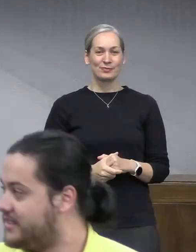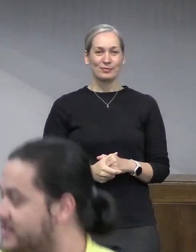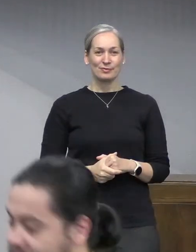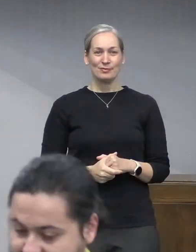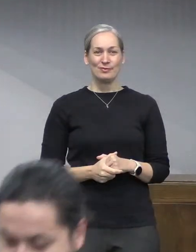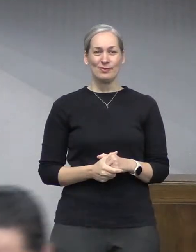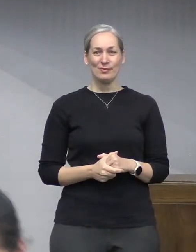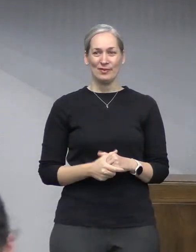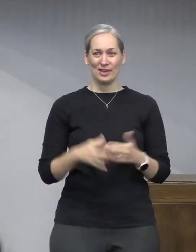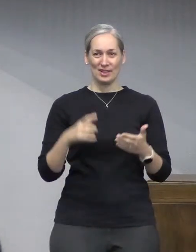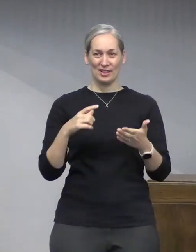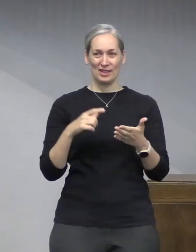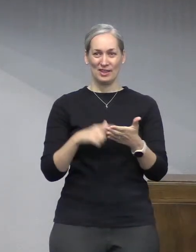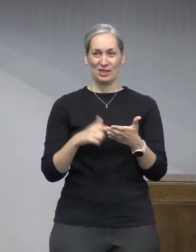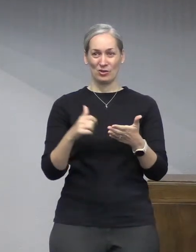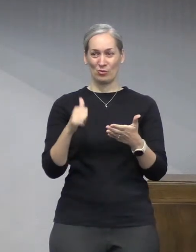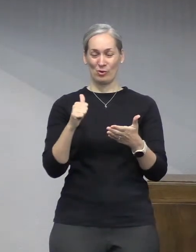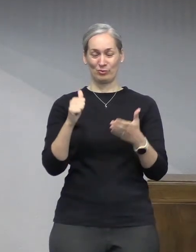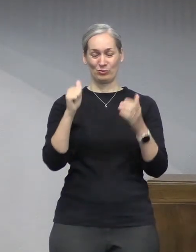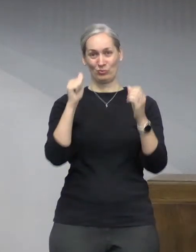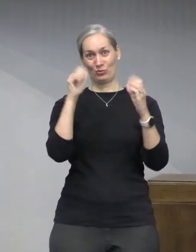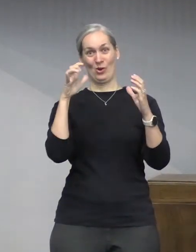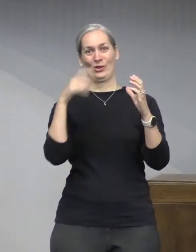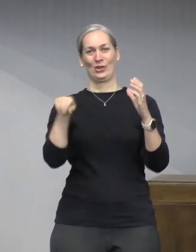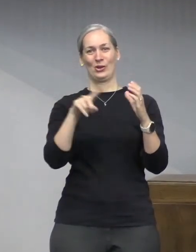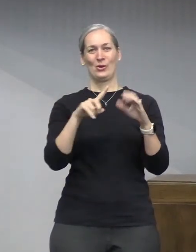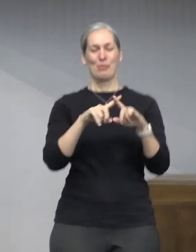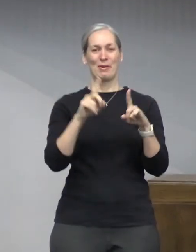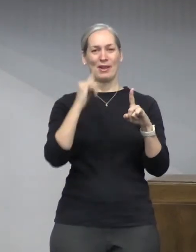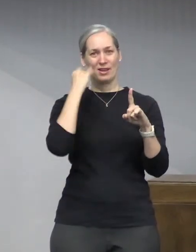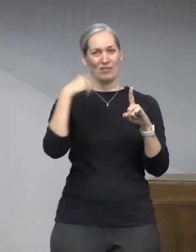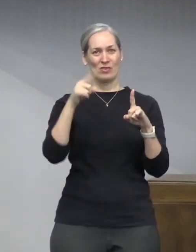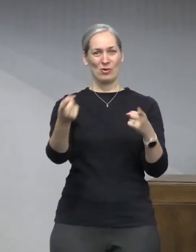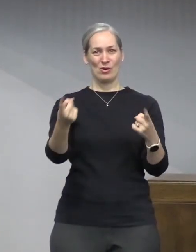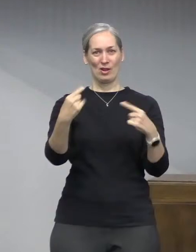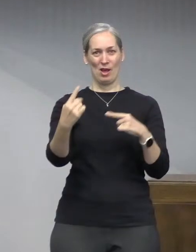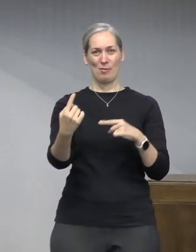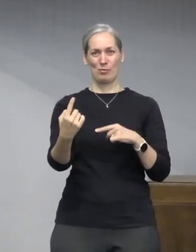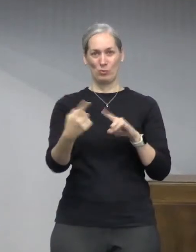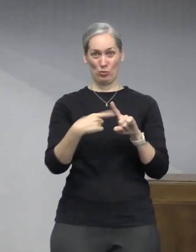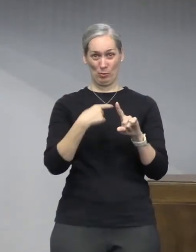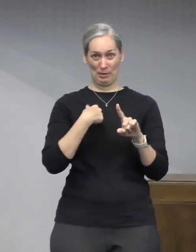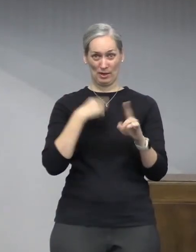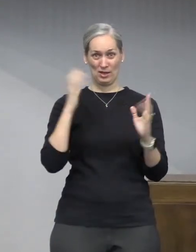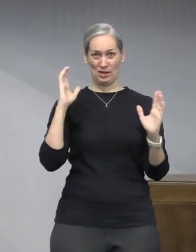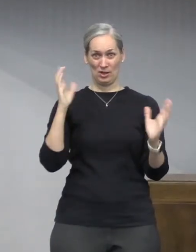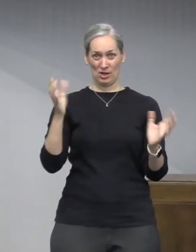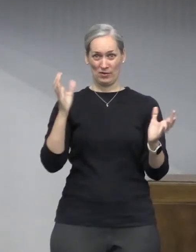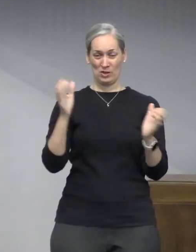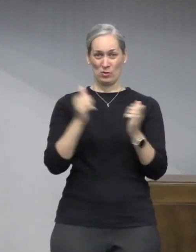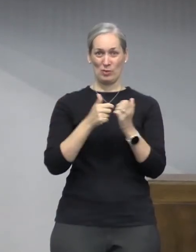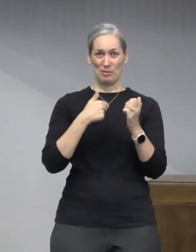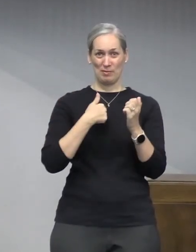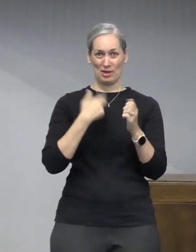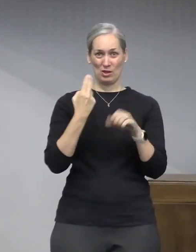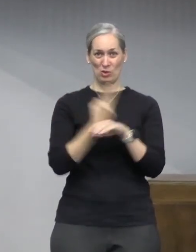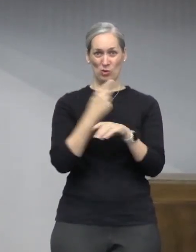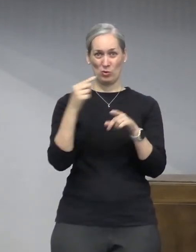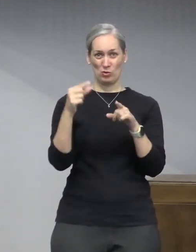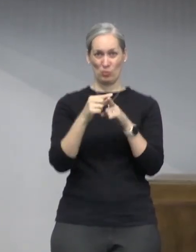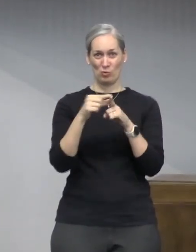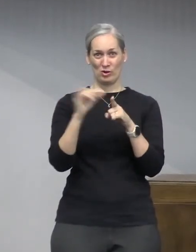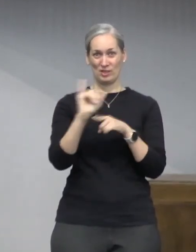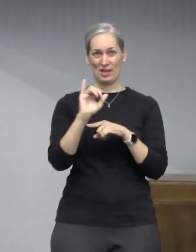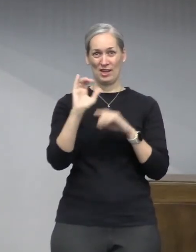Well, this won't be a real shock to you, but if you come up to me and have a conversation with me and you're using words like no cap or slay